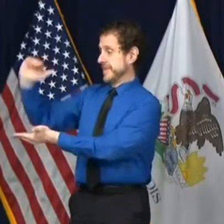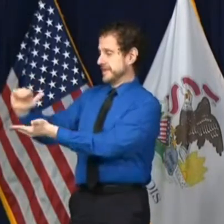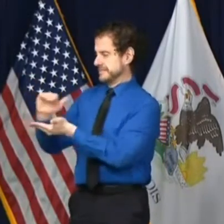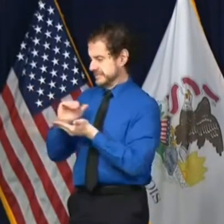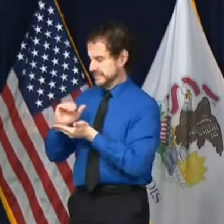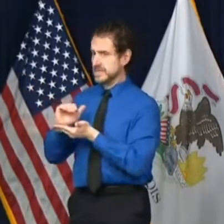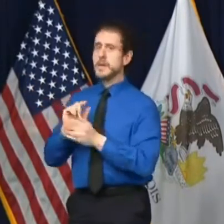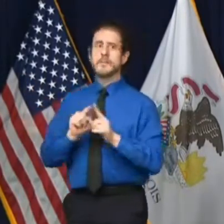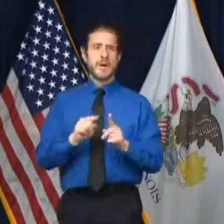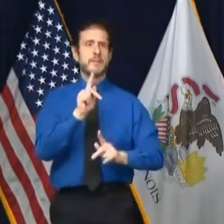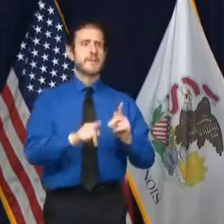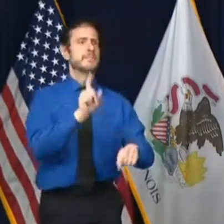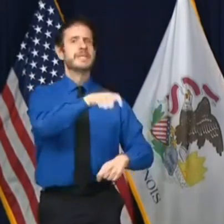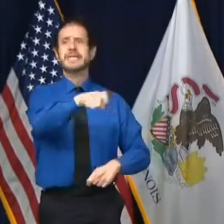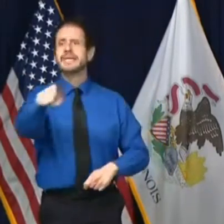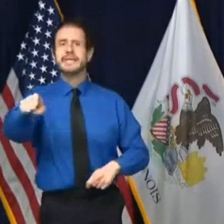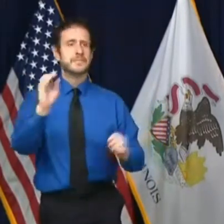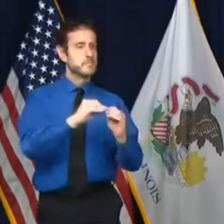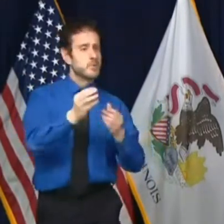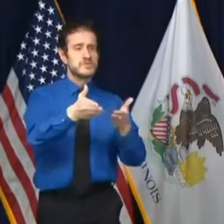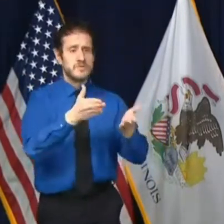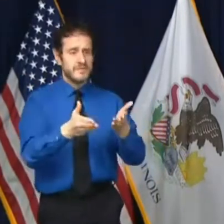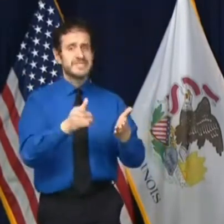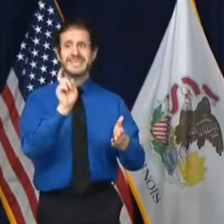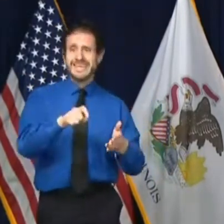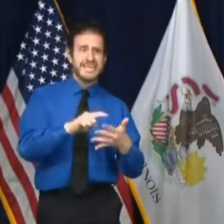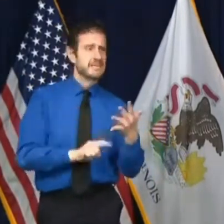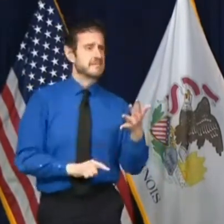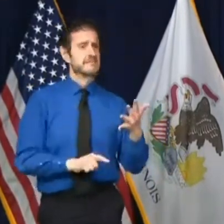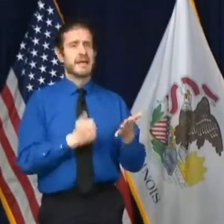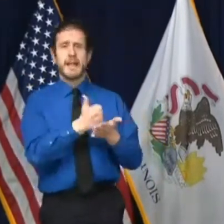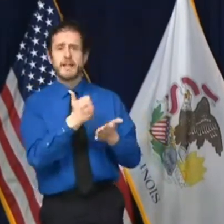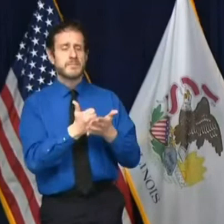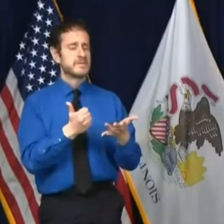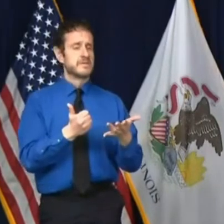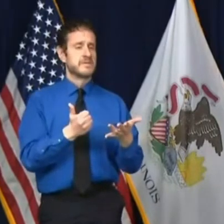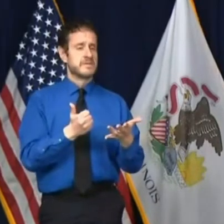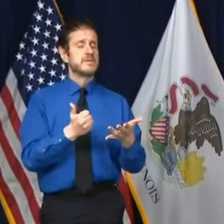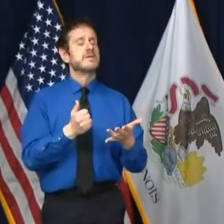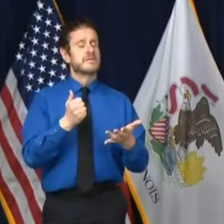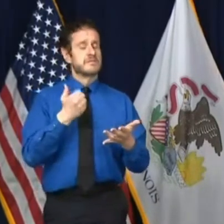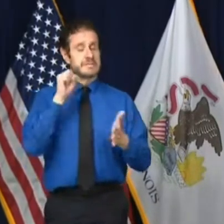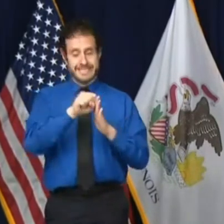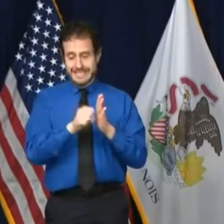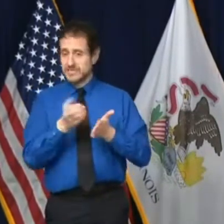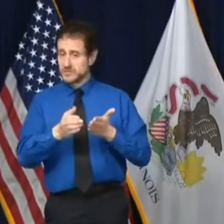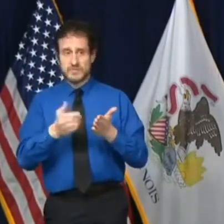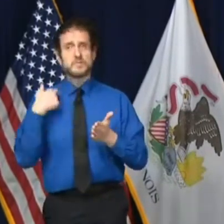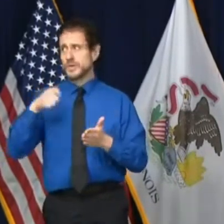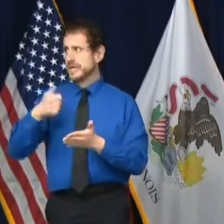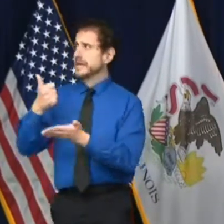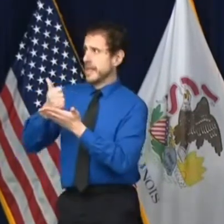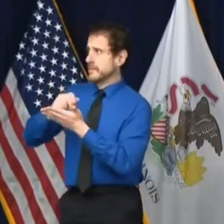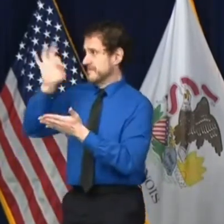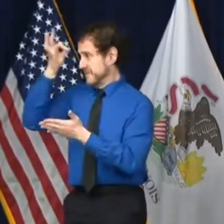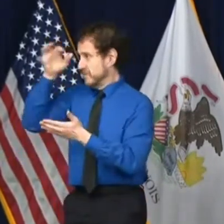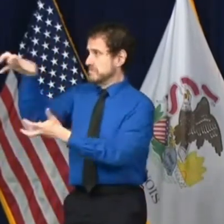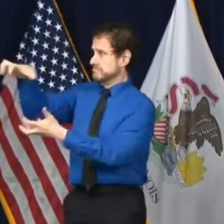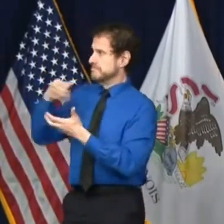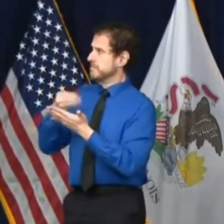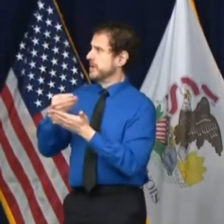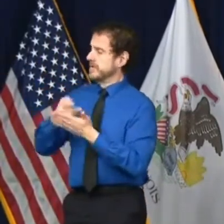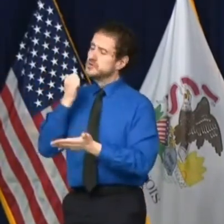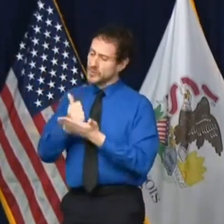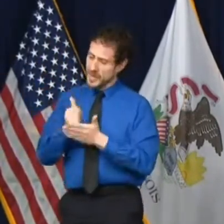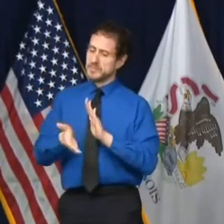need by people for the services that states and local governments offer. And that's why we need help from the federal government to